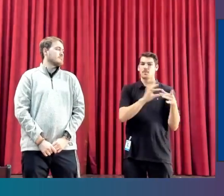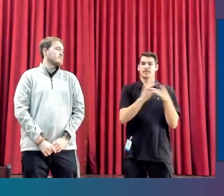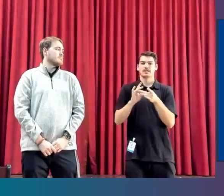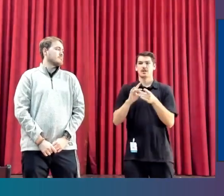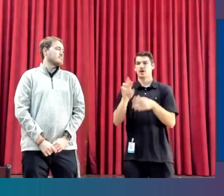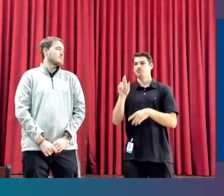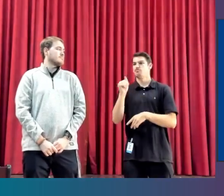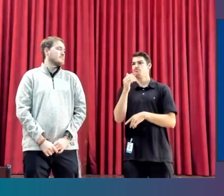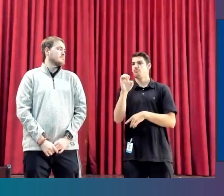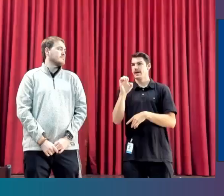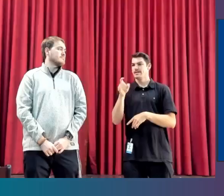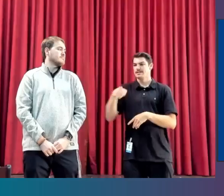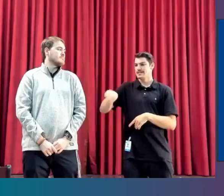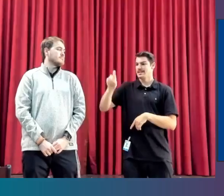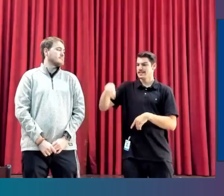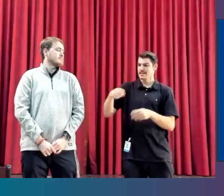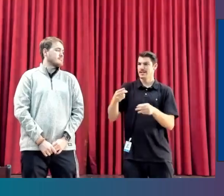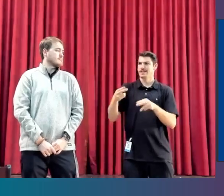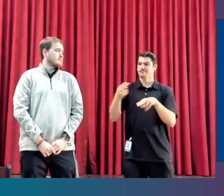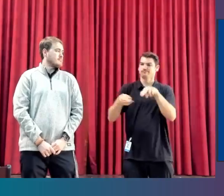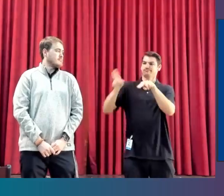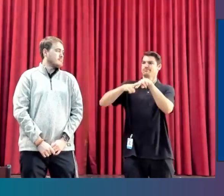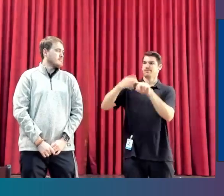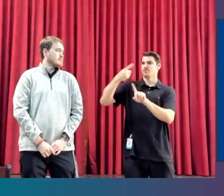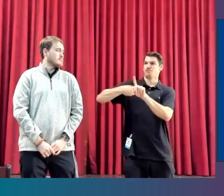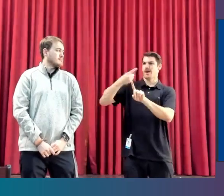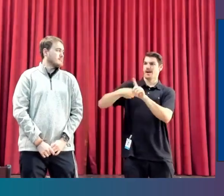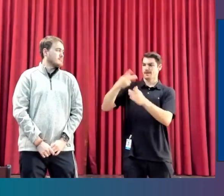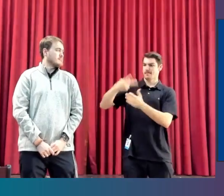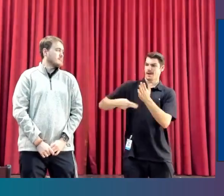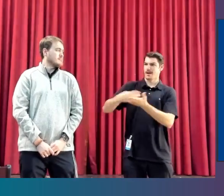had to pay higher rent, it would be.